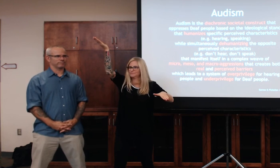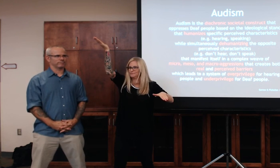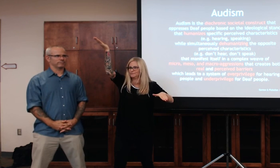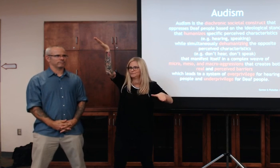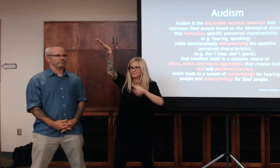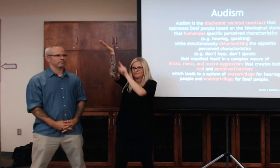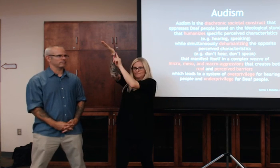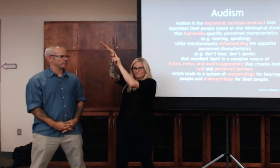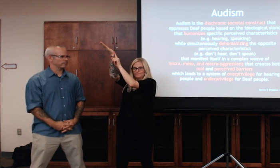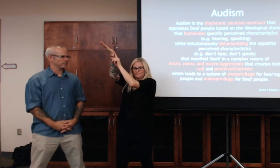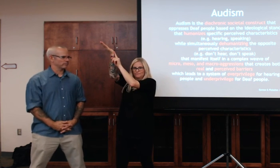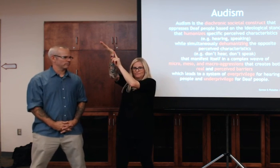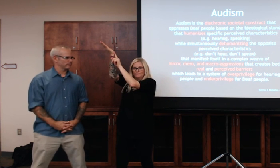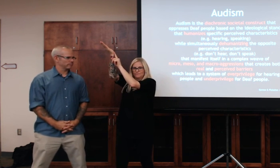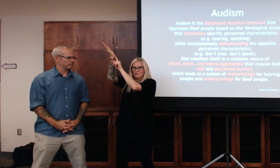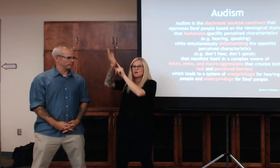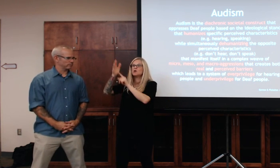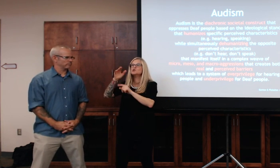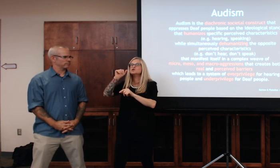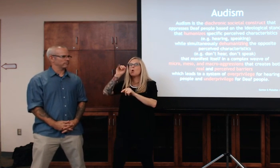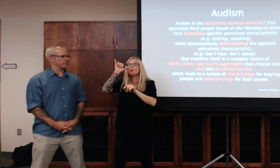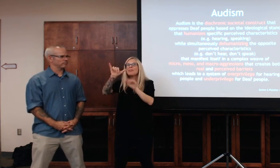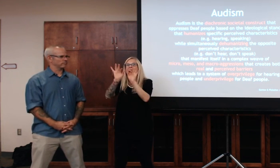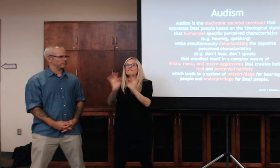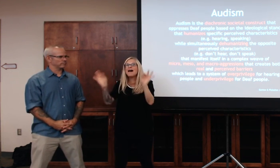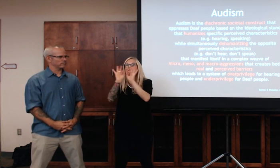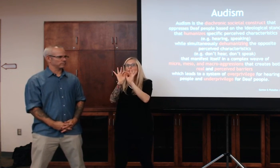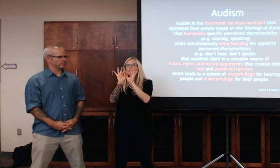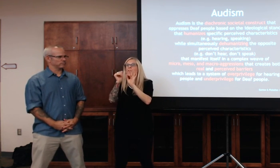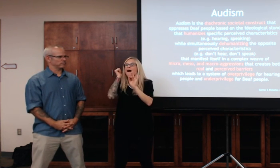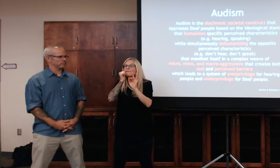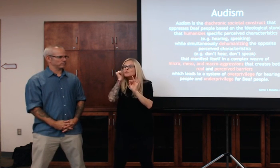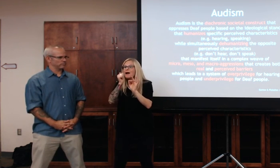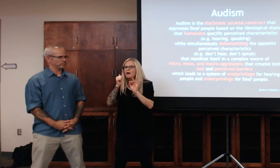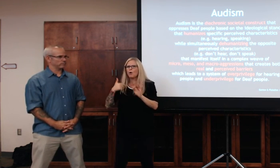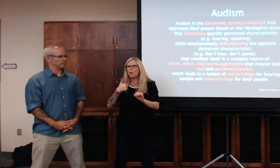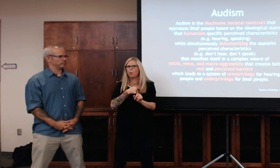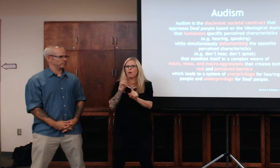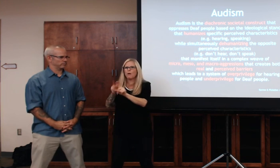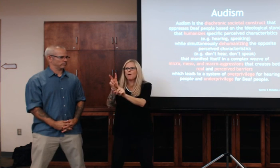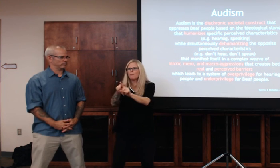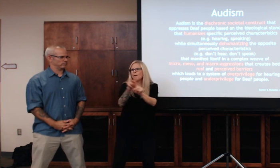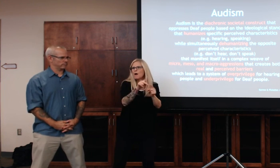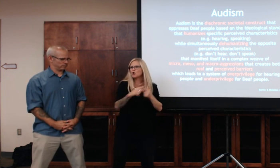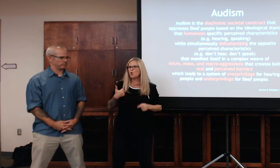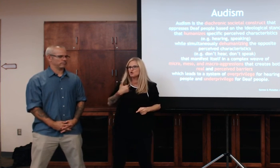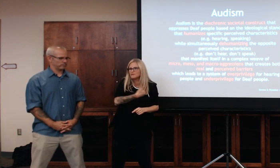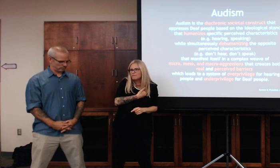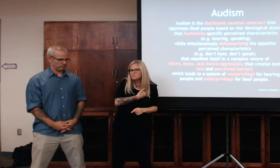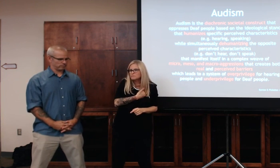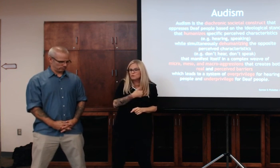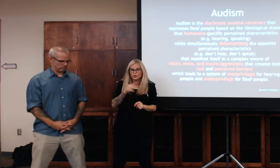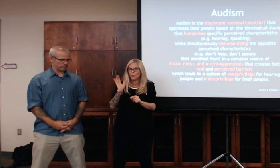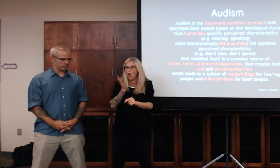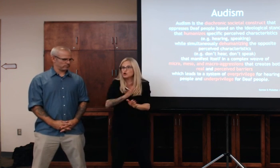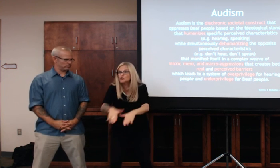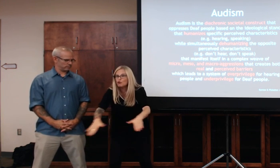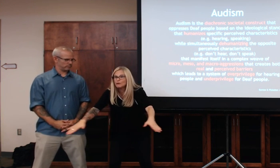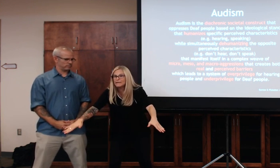the importance of that. So the value, that everyday value that we apply to ourselves, to our